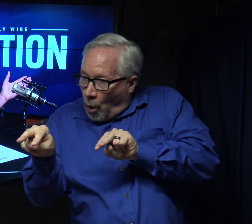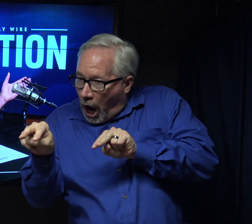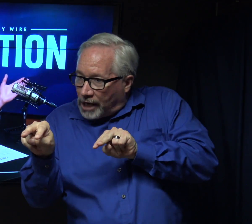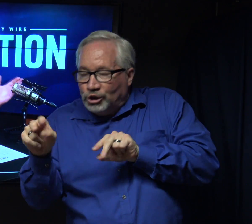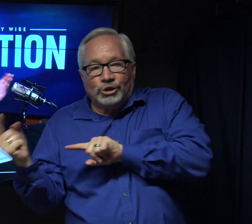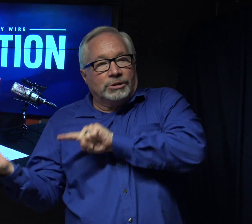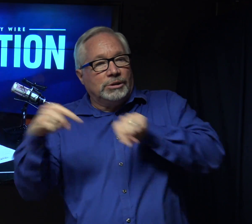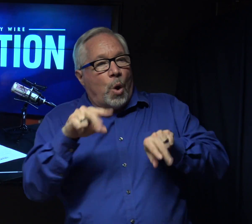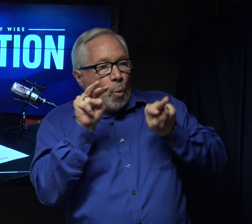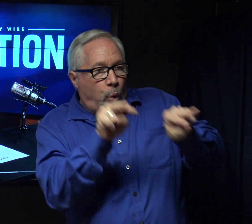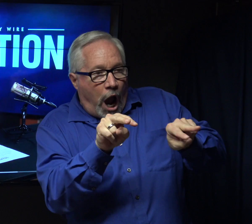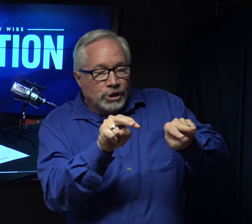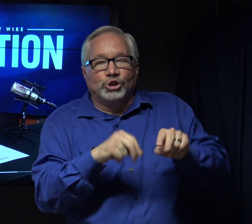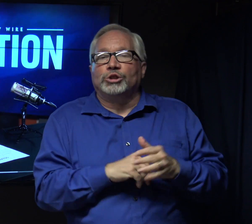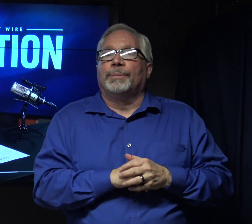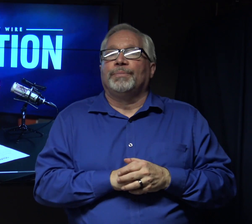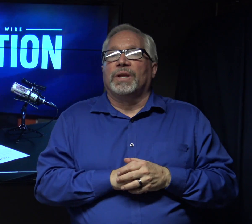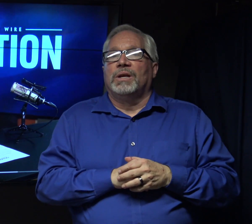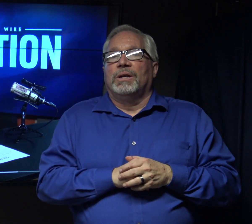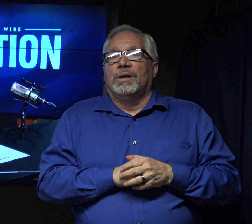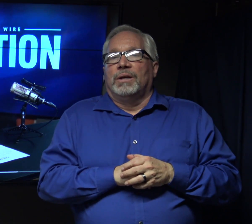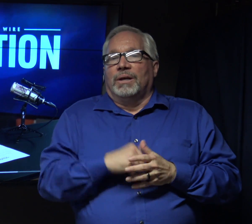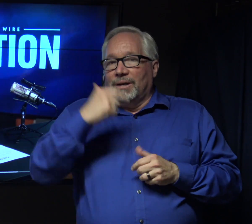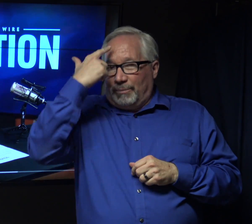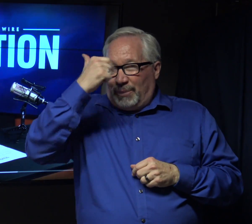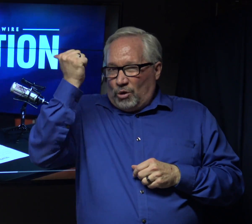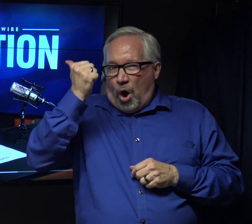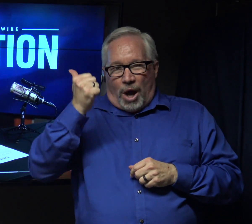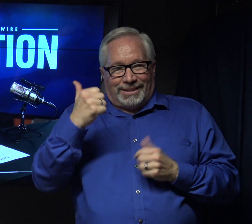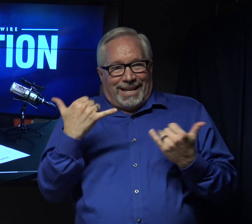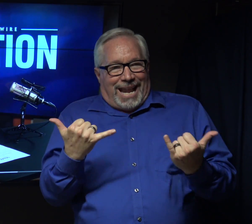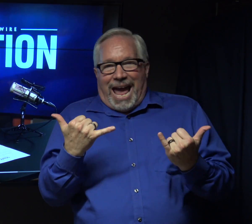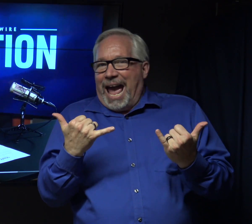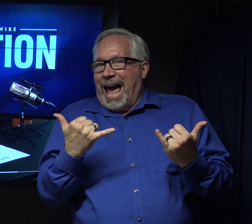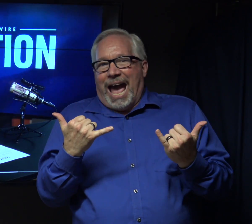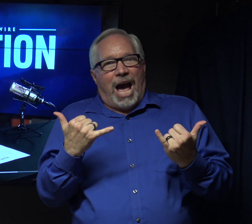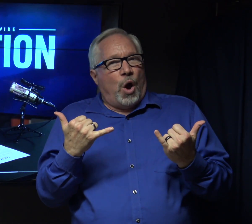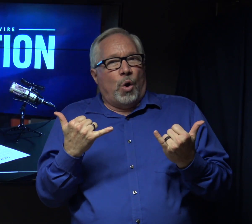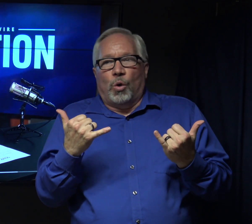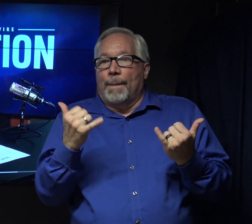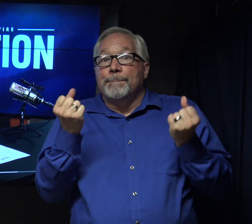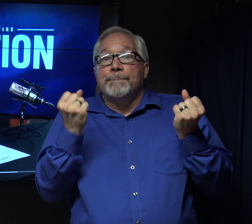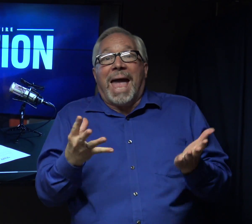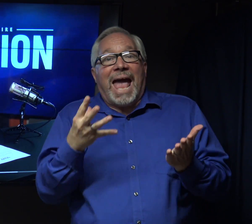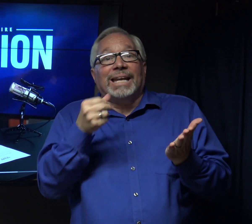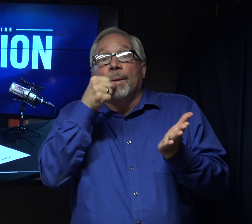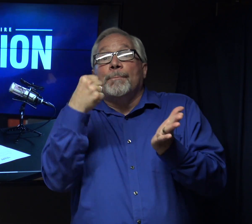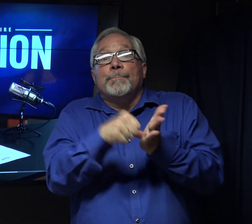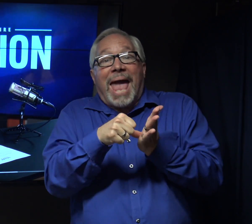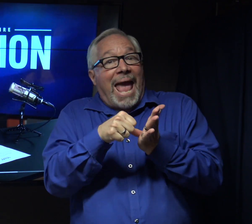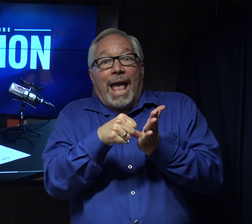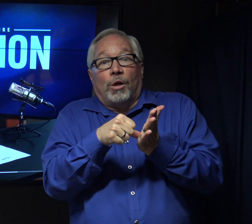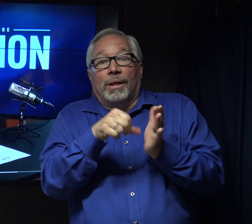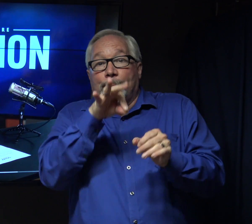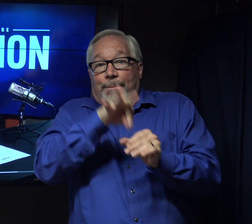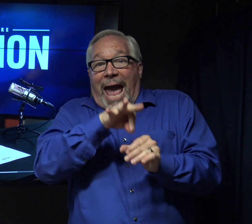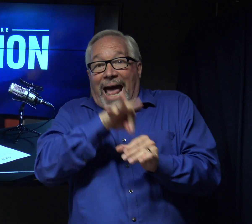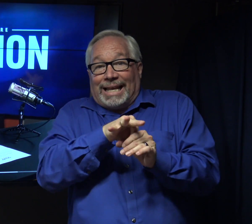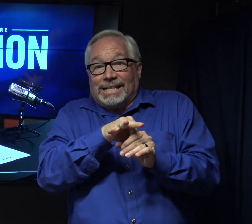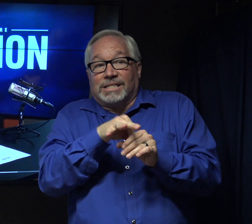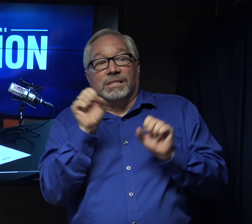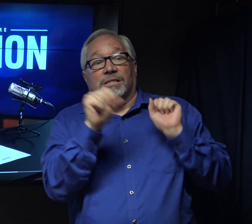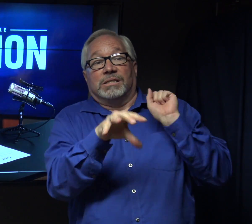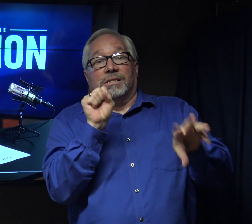of every election. Unfortunately, because of the unprecedented use of widespread unsolicited mail-in ballots, that process was much, much more difficult this